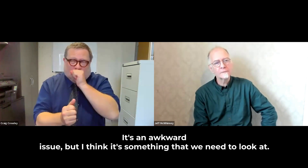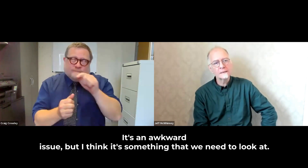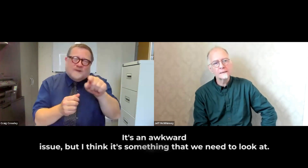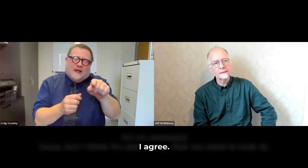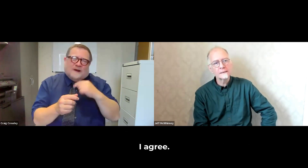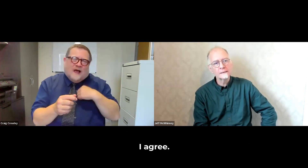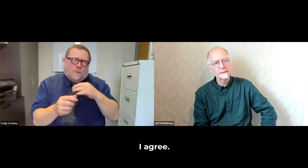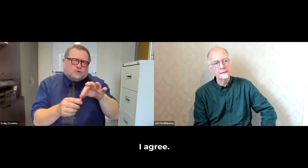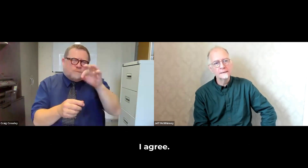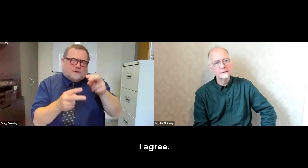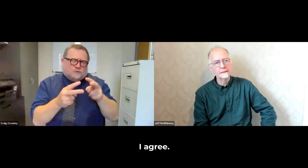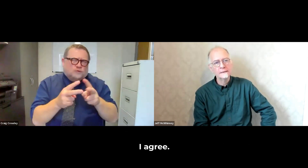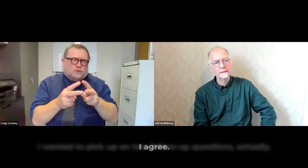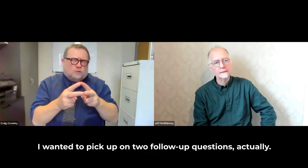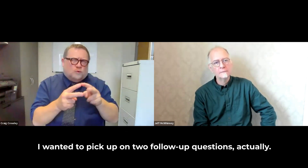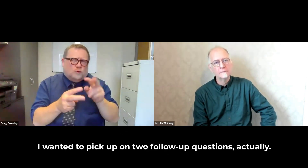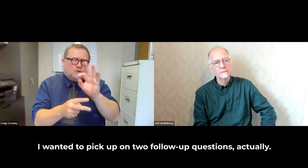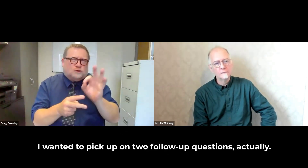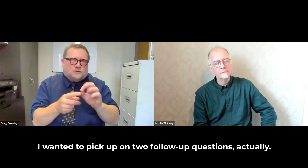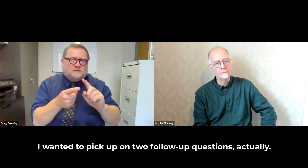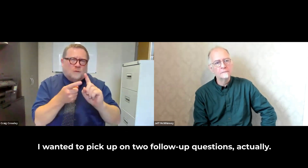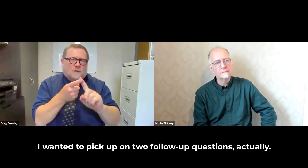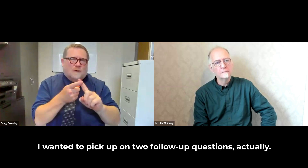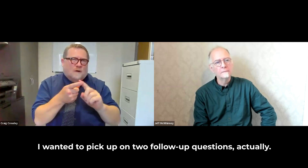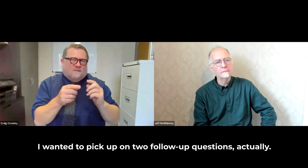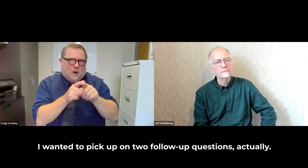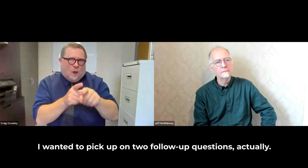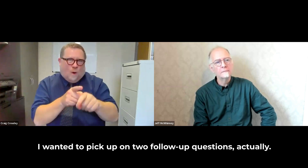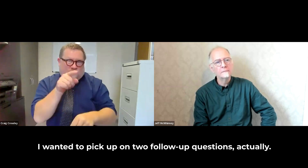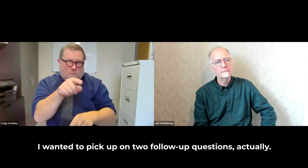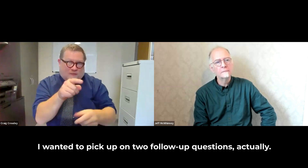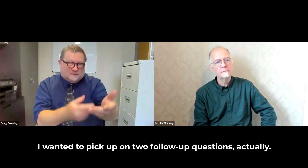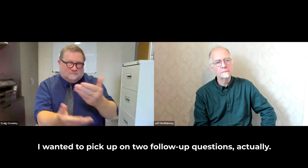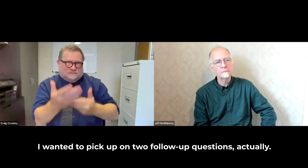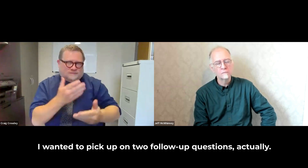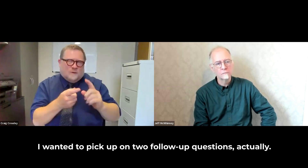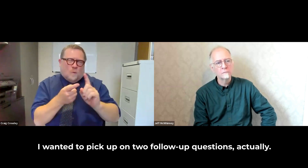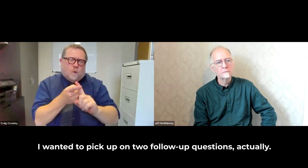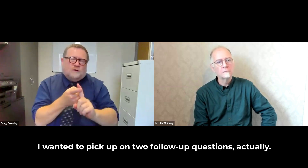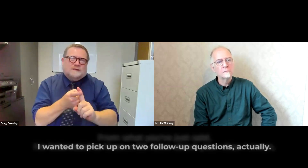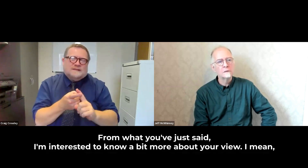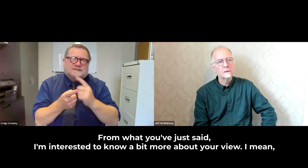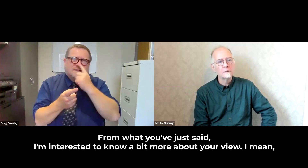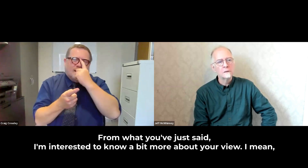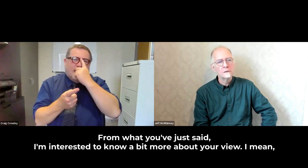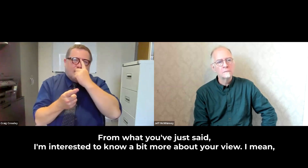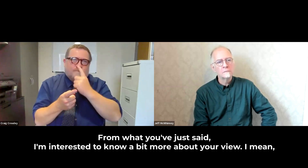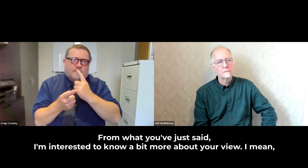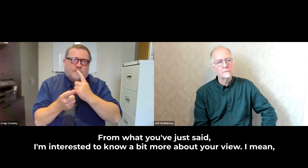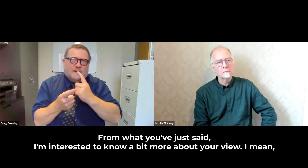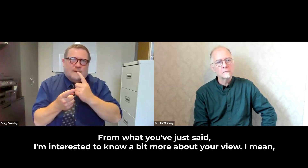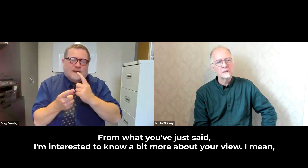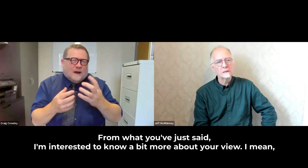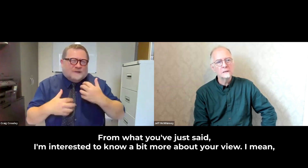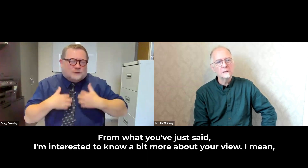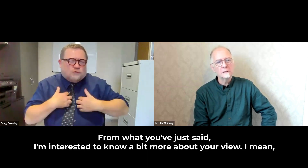at. I agree. I wanted to pick up on 2 follow-up questions, actually, from what you've just